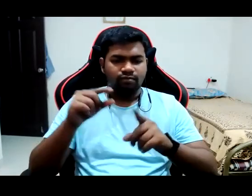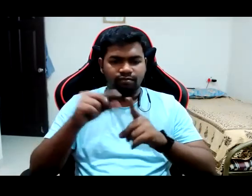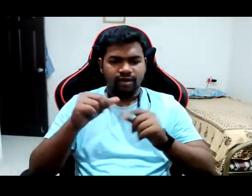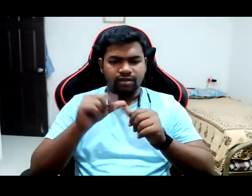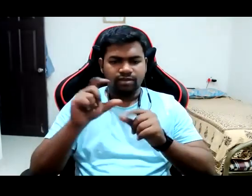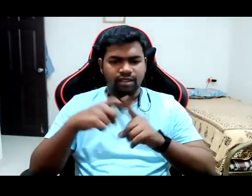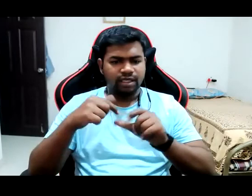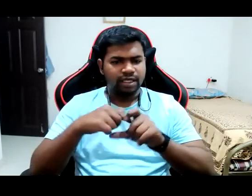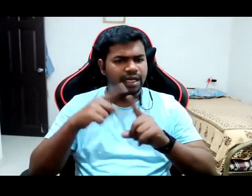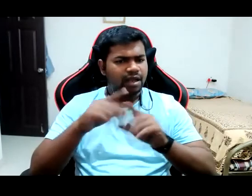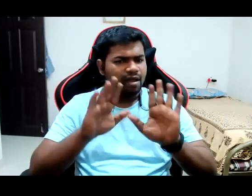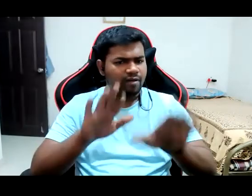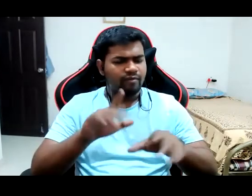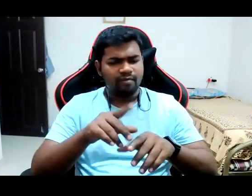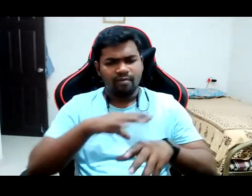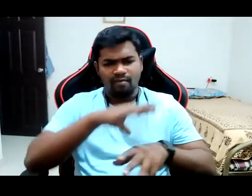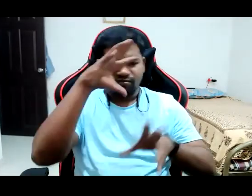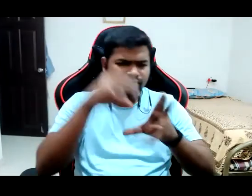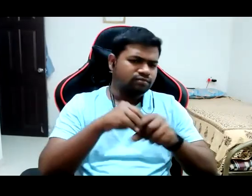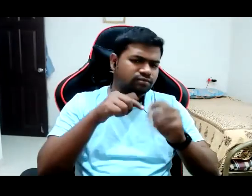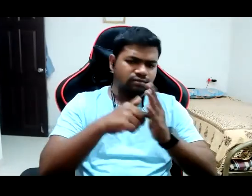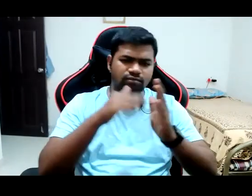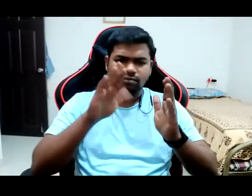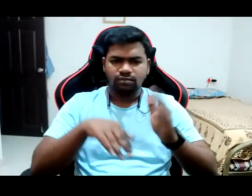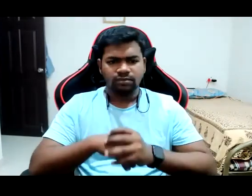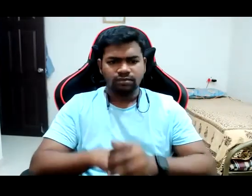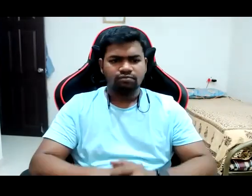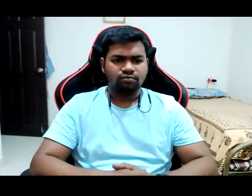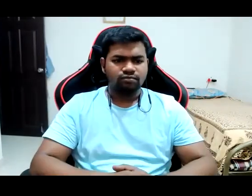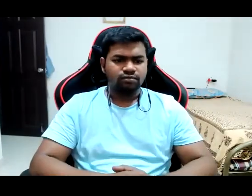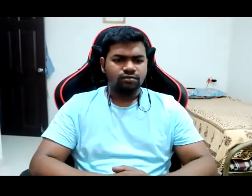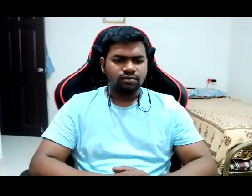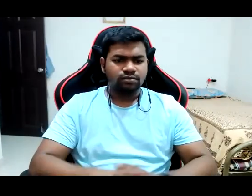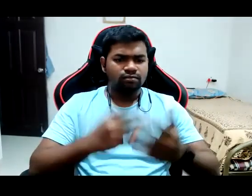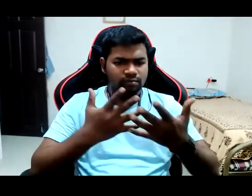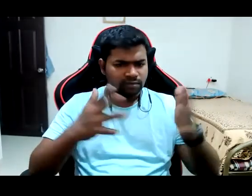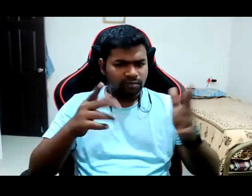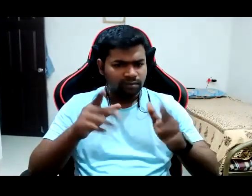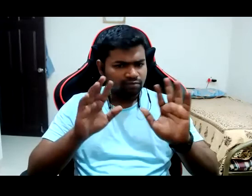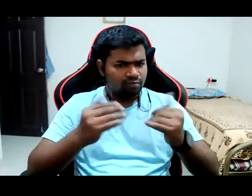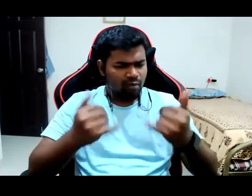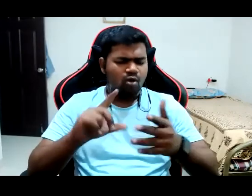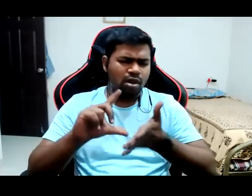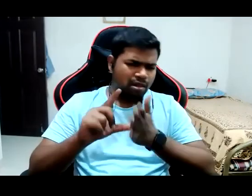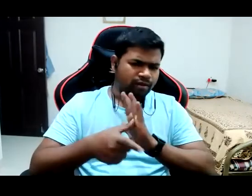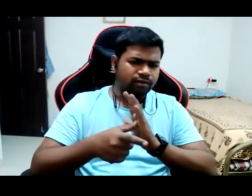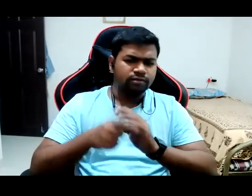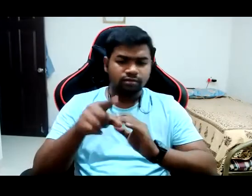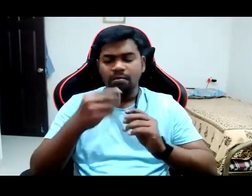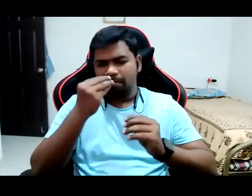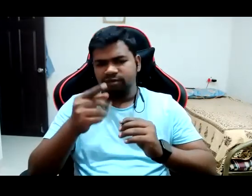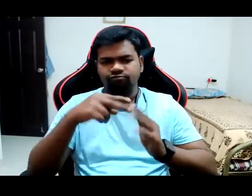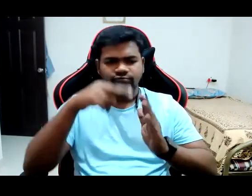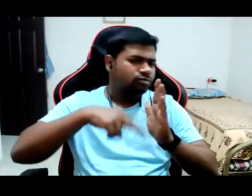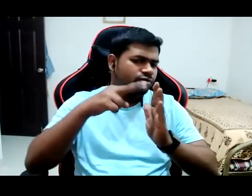So that packet has everything that you would need to know. So if there's anything now or later, I mean, please read that packet